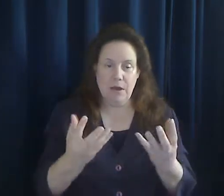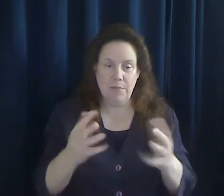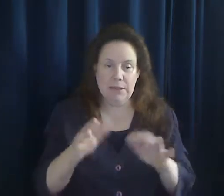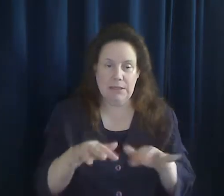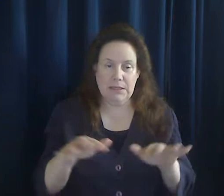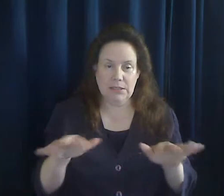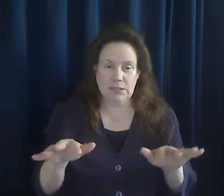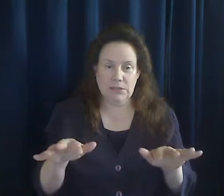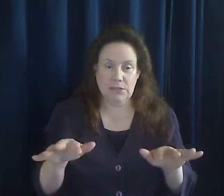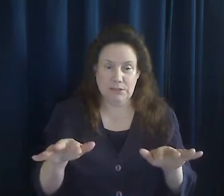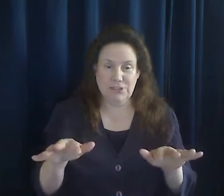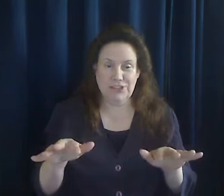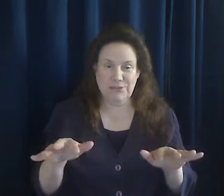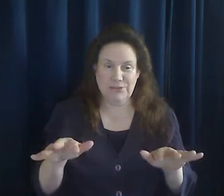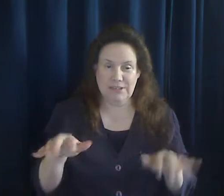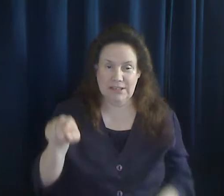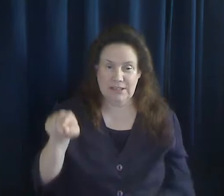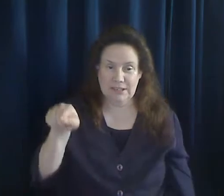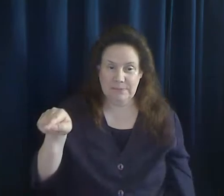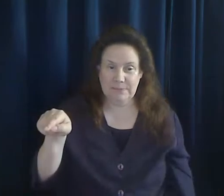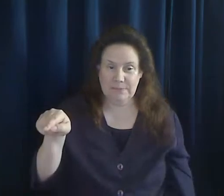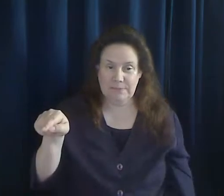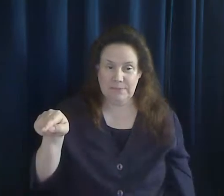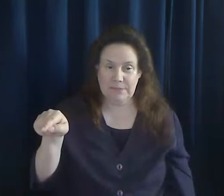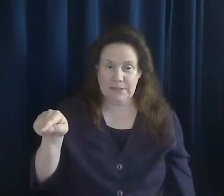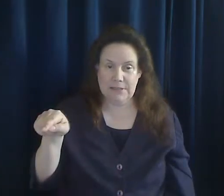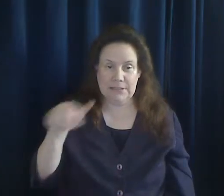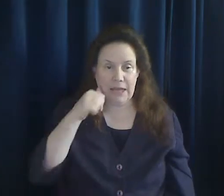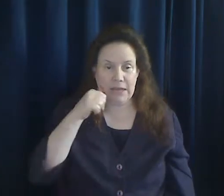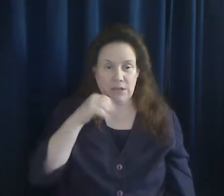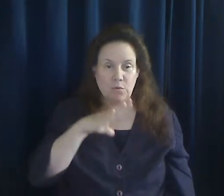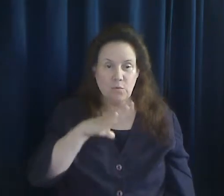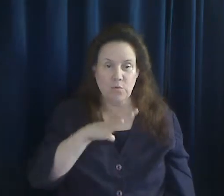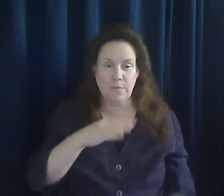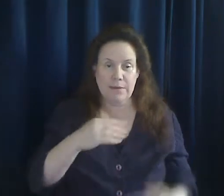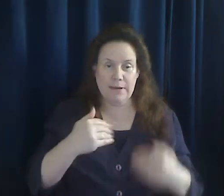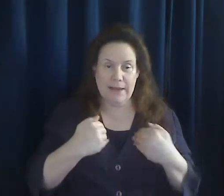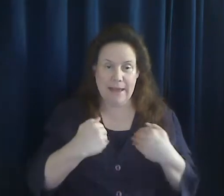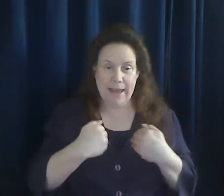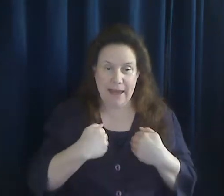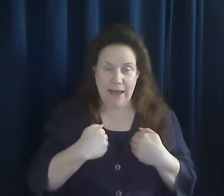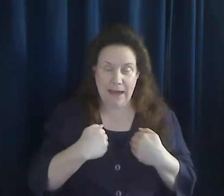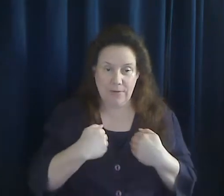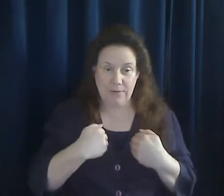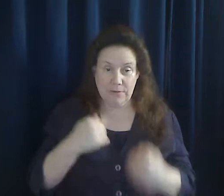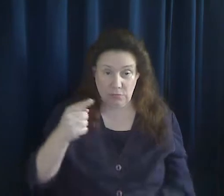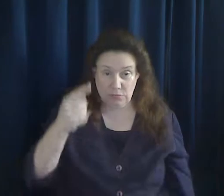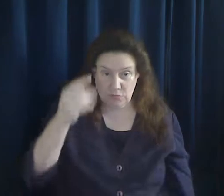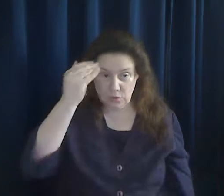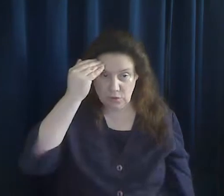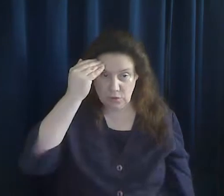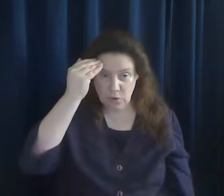How many children does that woman have? Do you know?